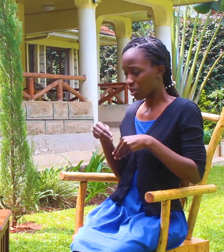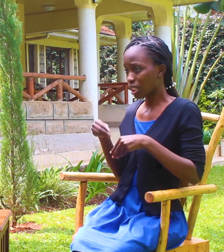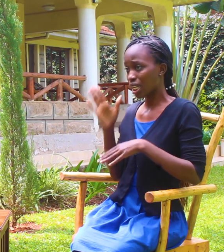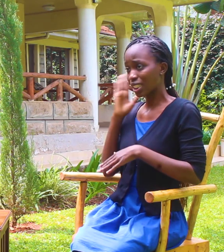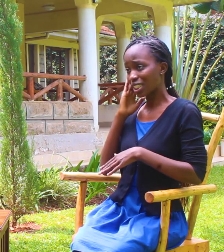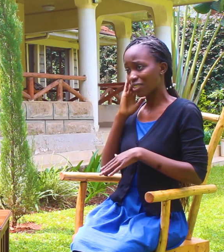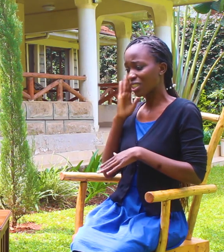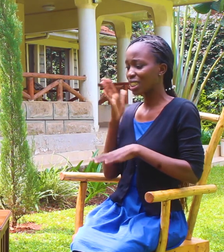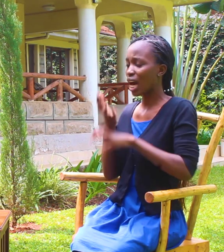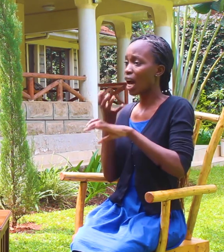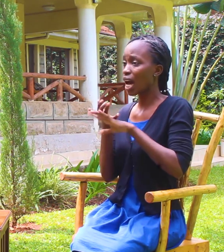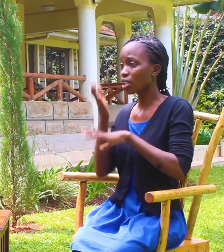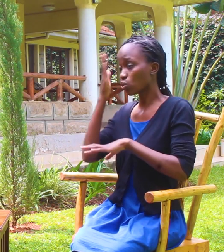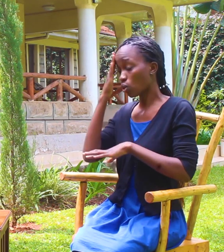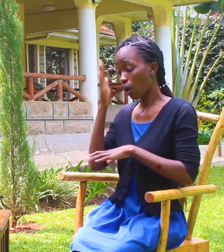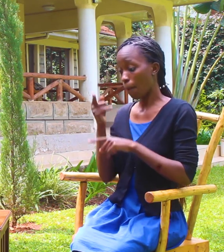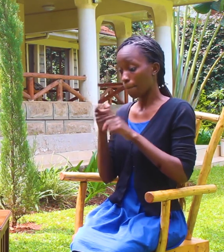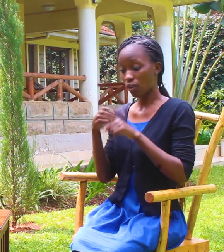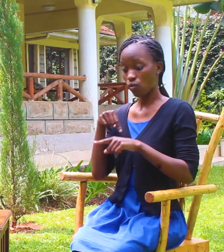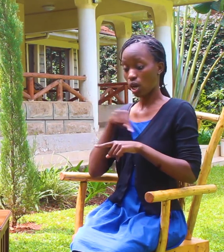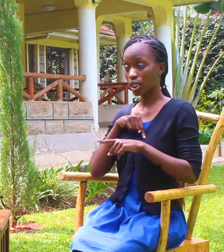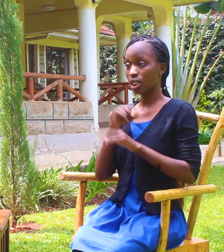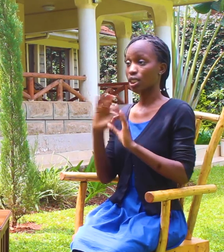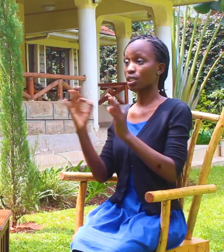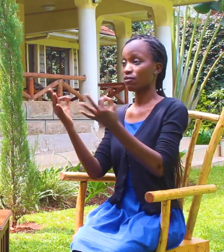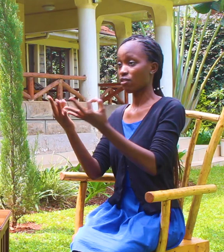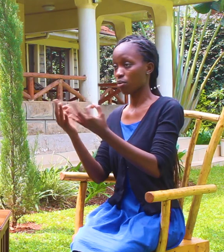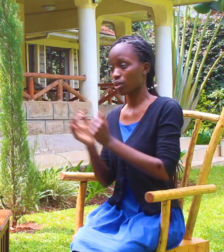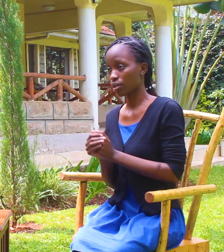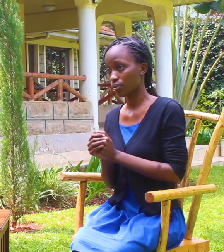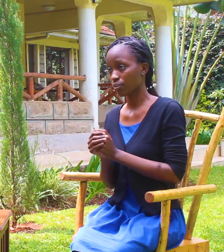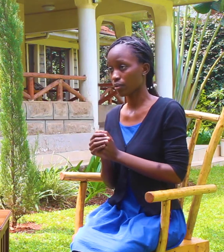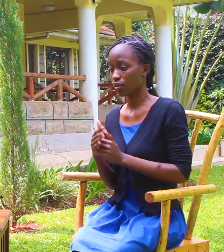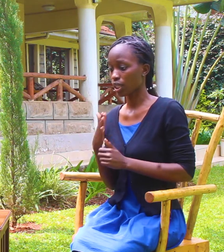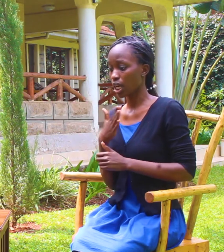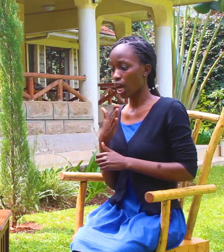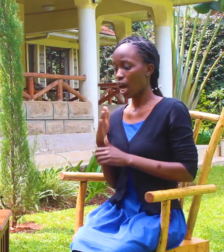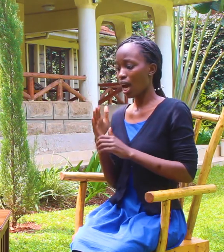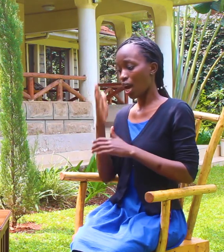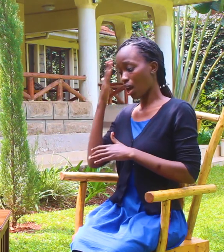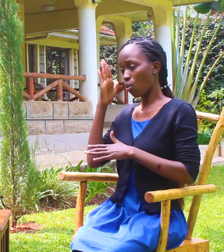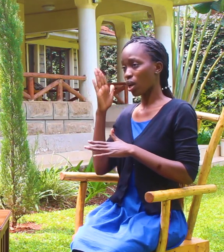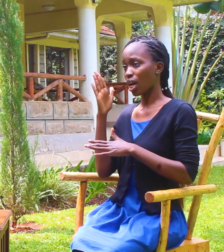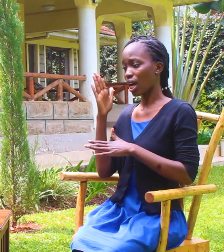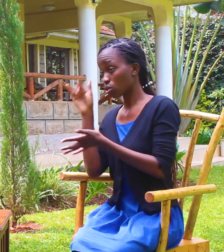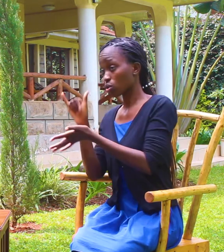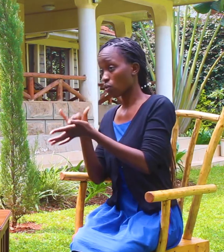detect. But for us as a family, I detected it very early, at I think 2 years. Tried all we